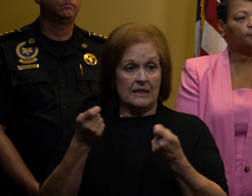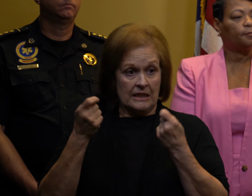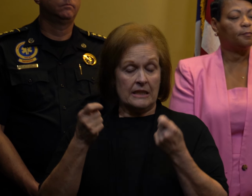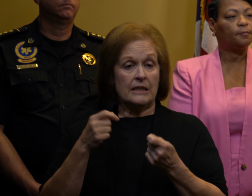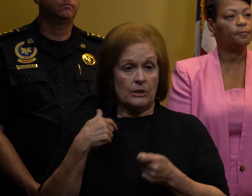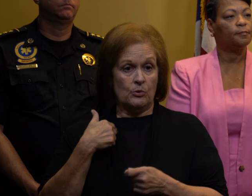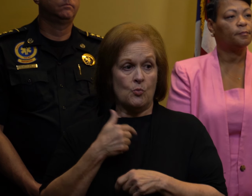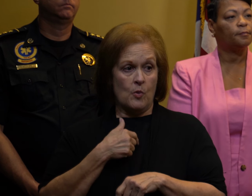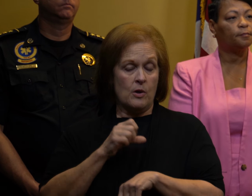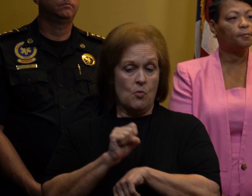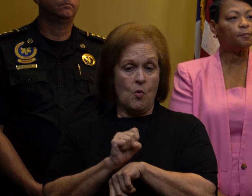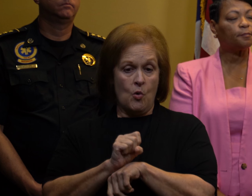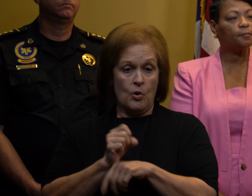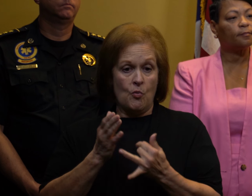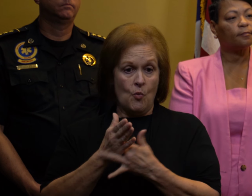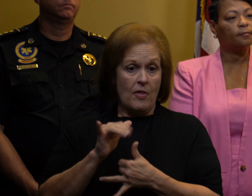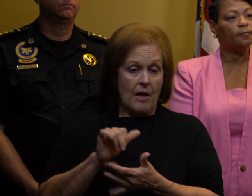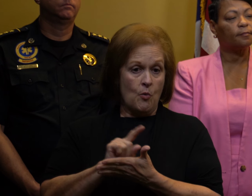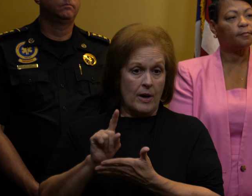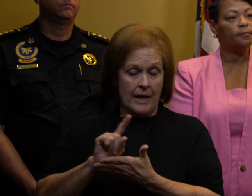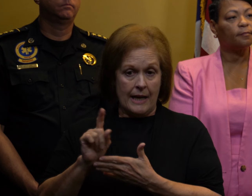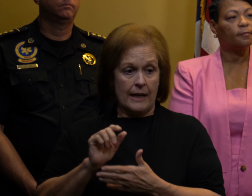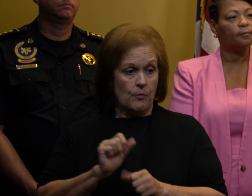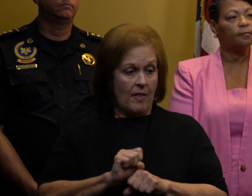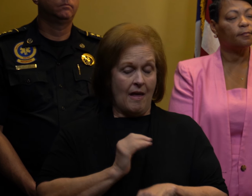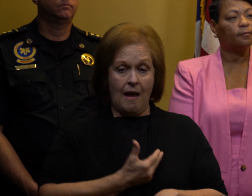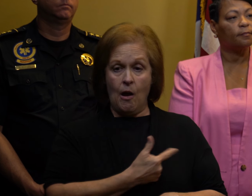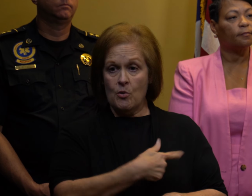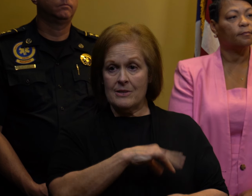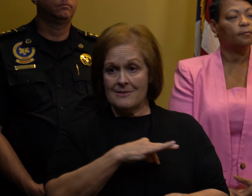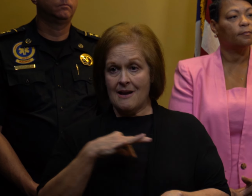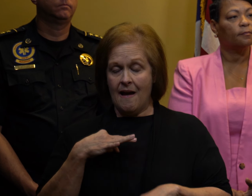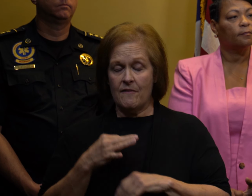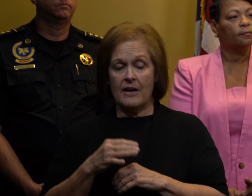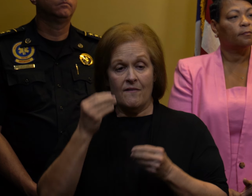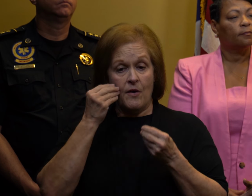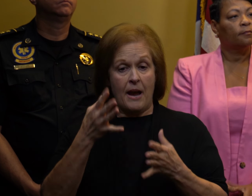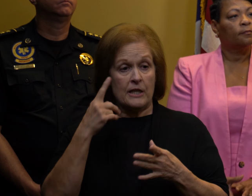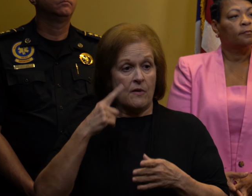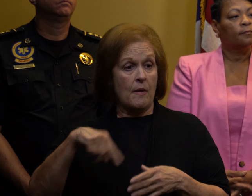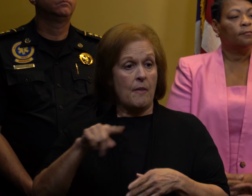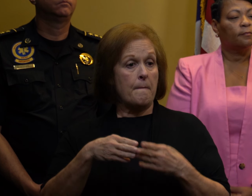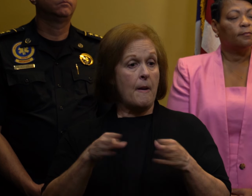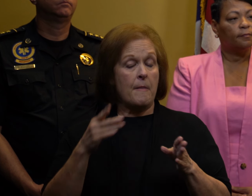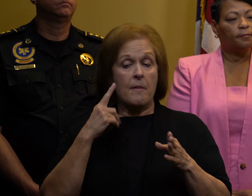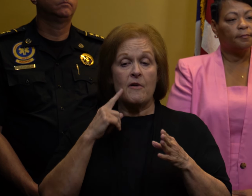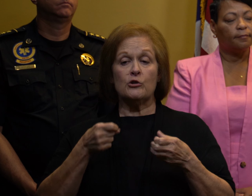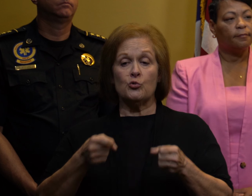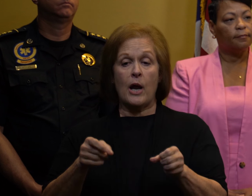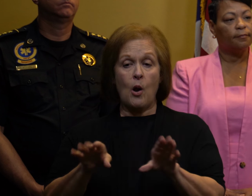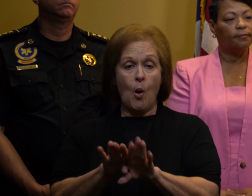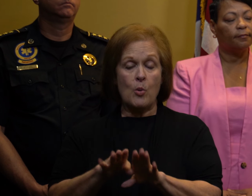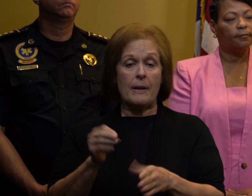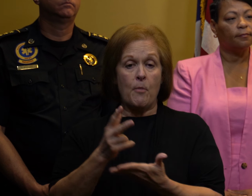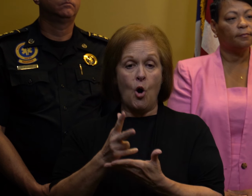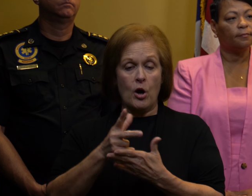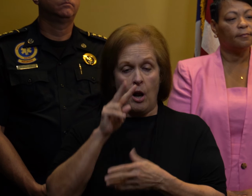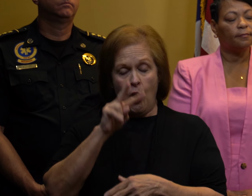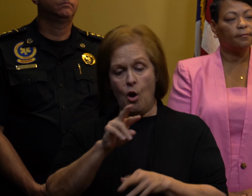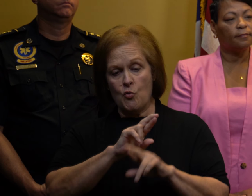that we're working throughout the week with daily unified command group calls. Information for the general public about street closures and parking can be found